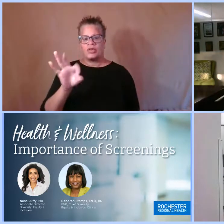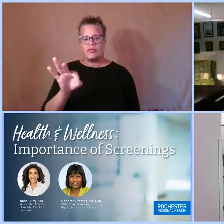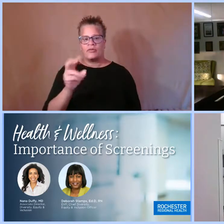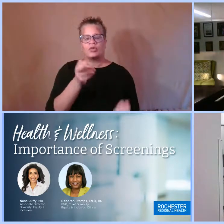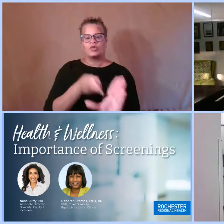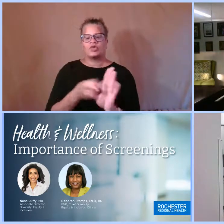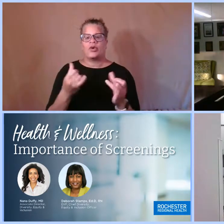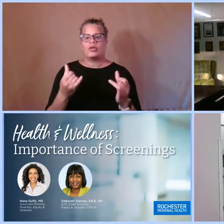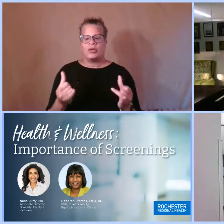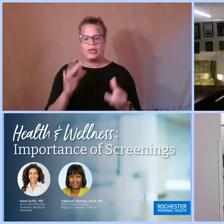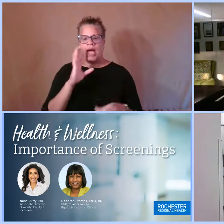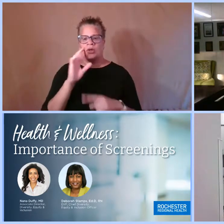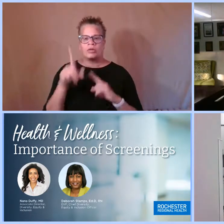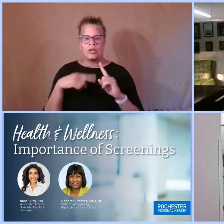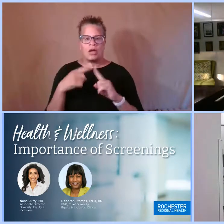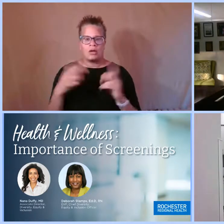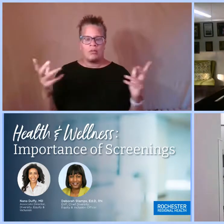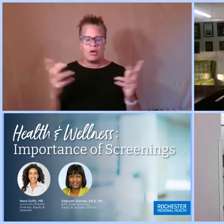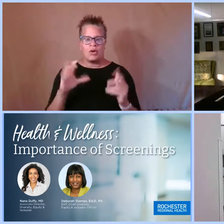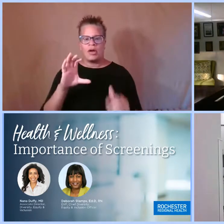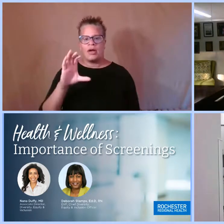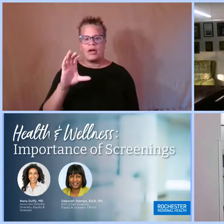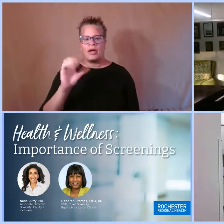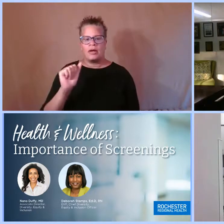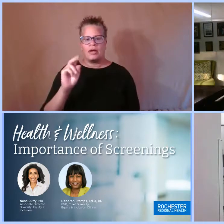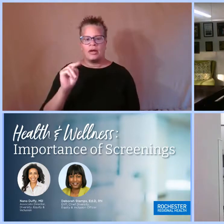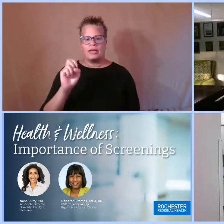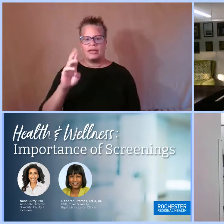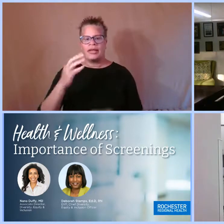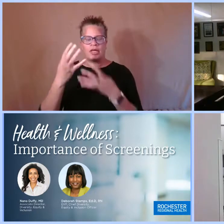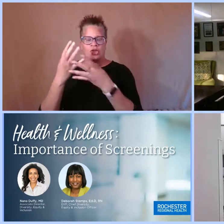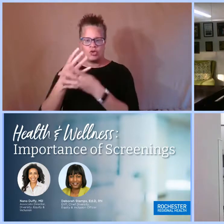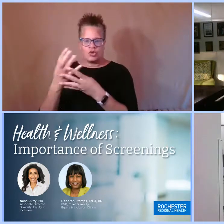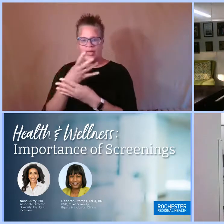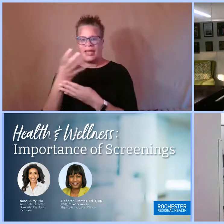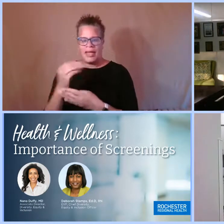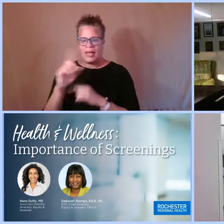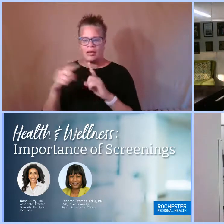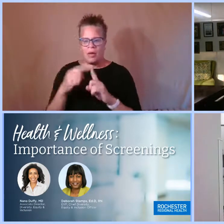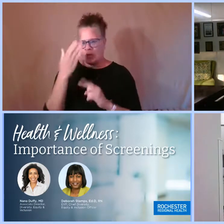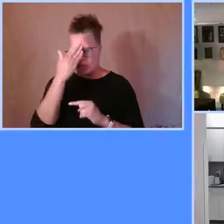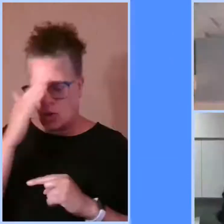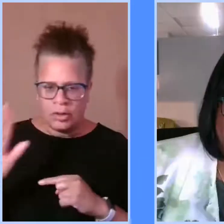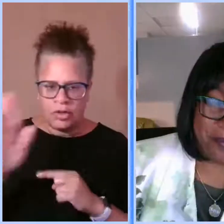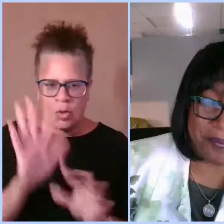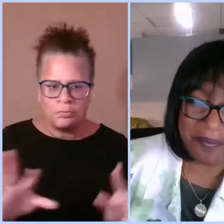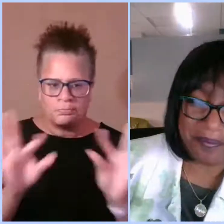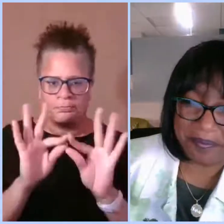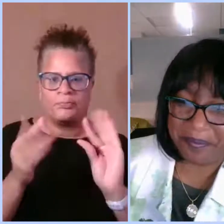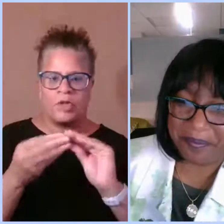little bit about the cancer screenings and a little bit about knowing your numbers.